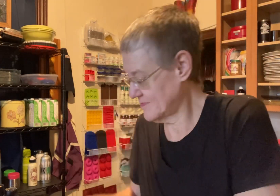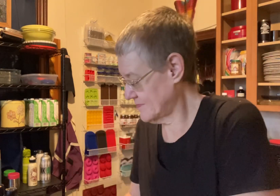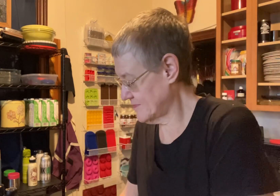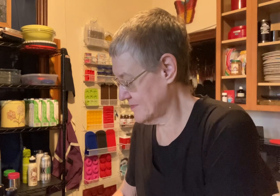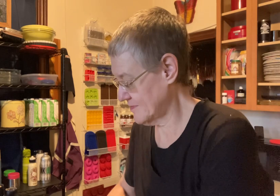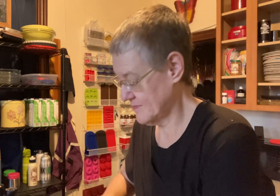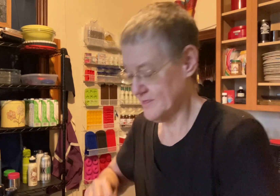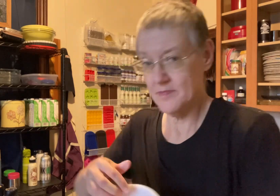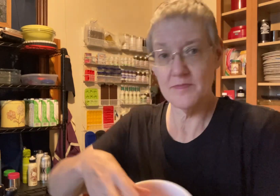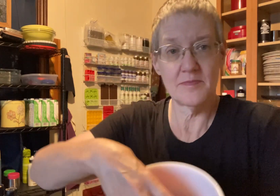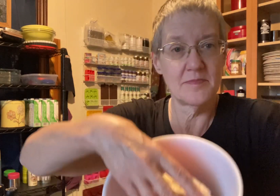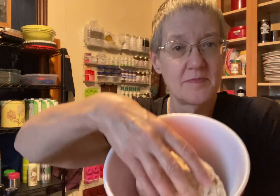See if it's wet enough.